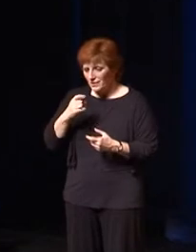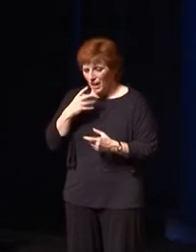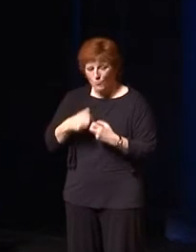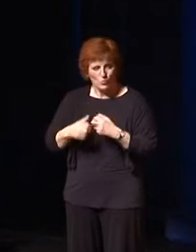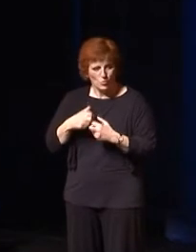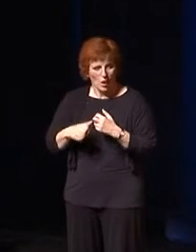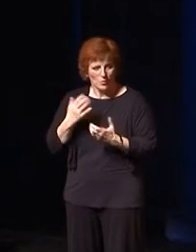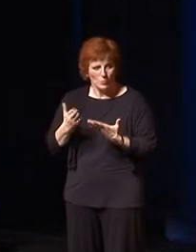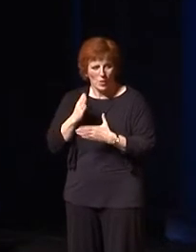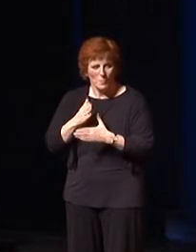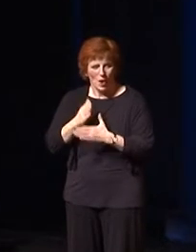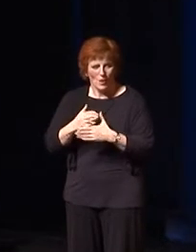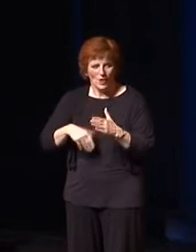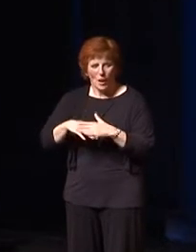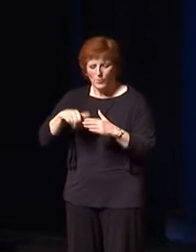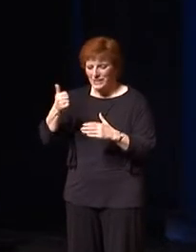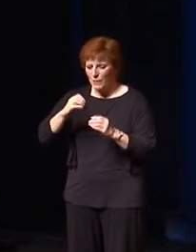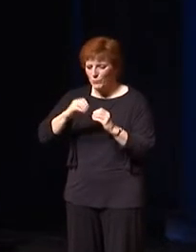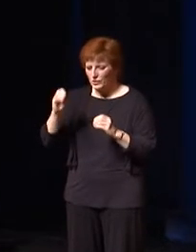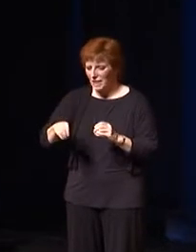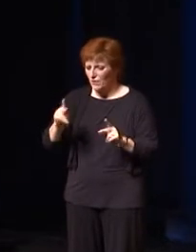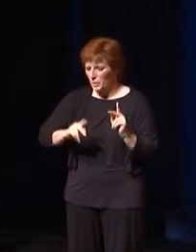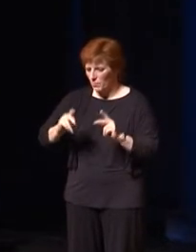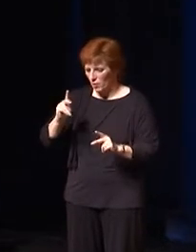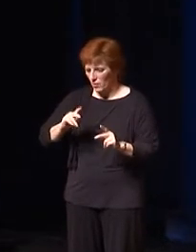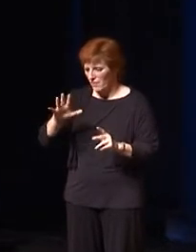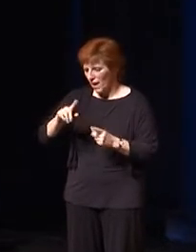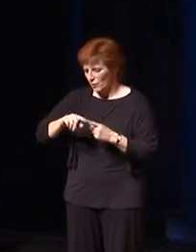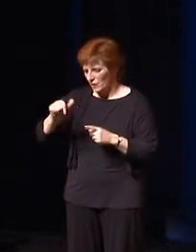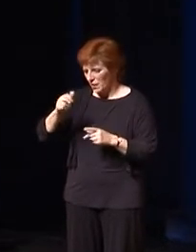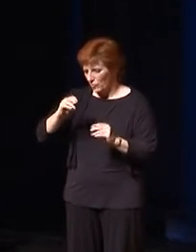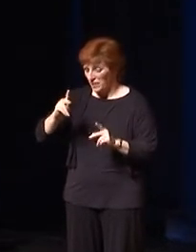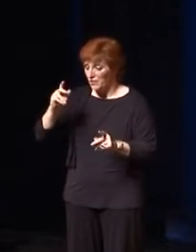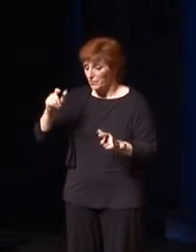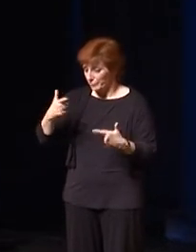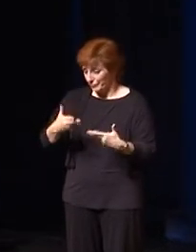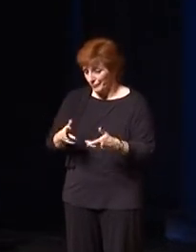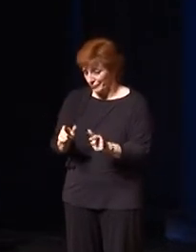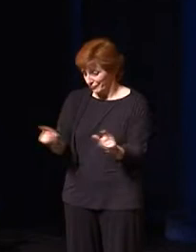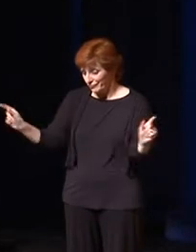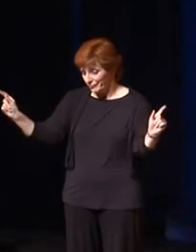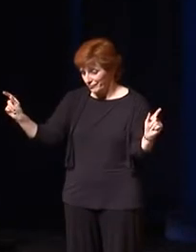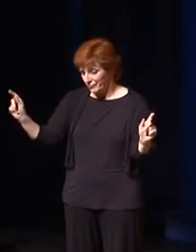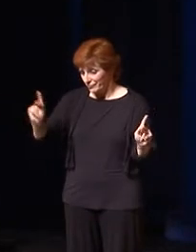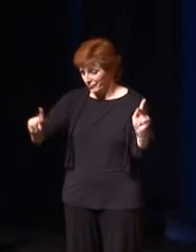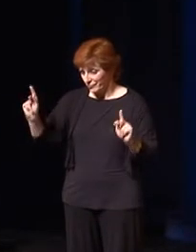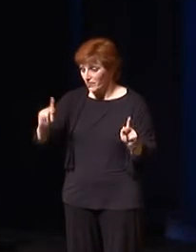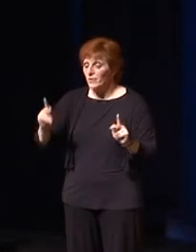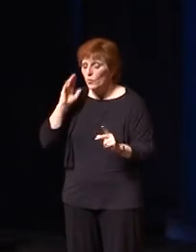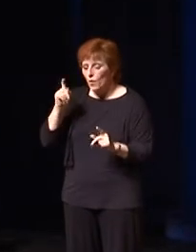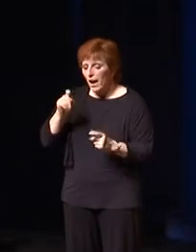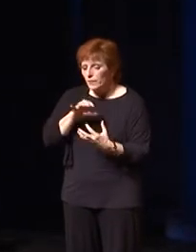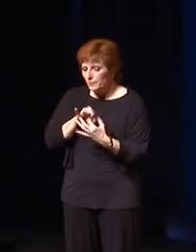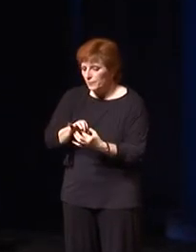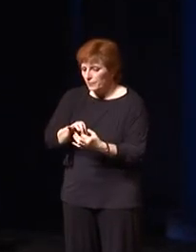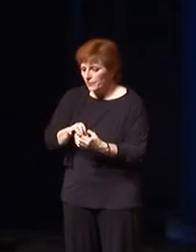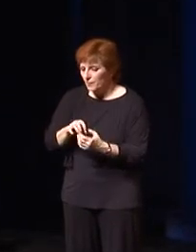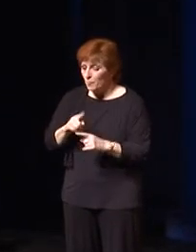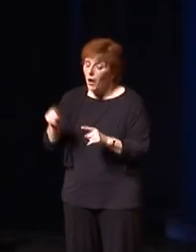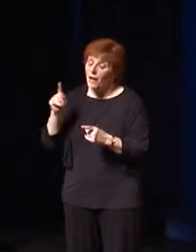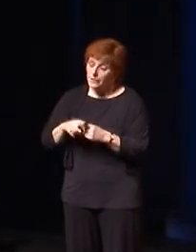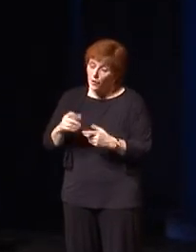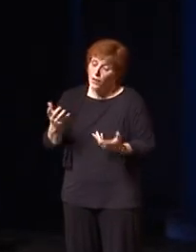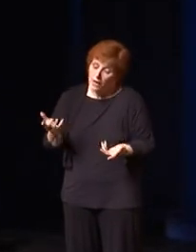problem probably bothers up to 10%, 5 to 10% of the public. I mean, it is going to have to be addressed. But until it is